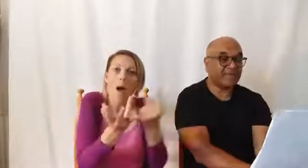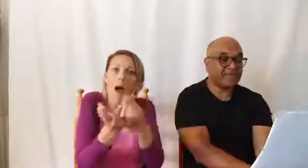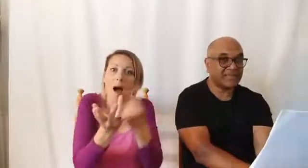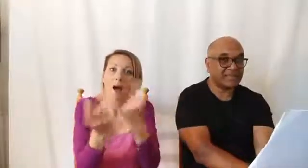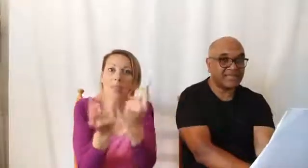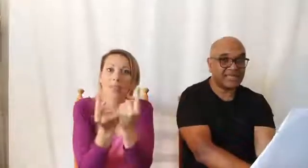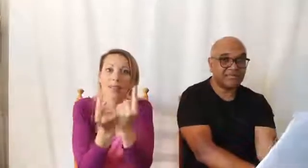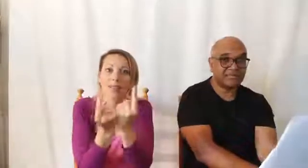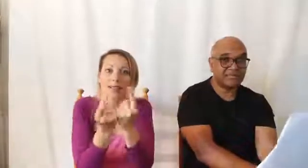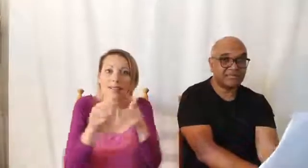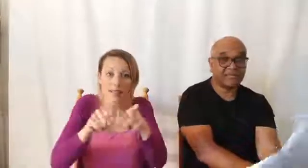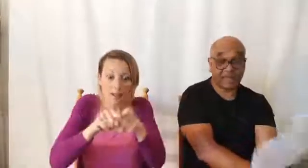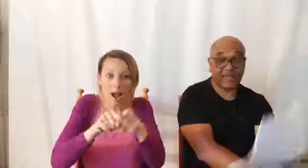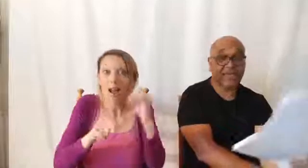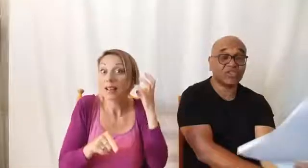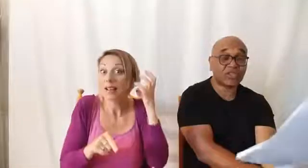the sea, like our shell.